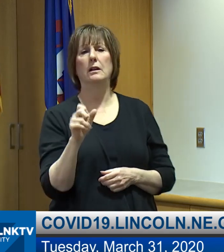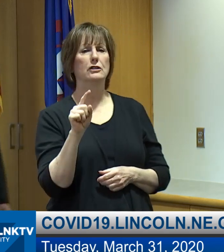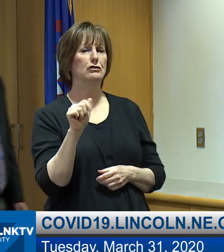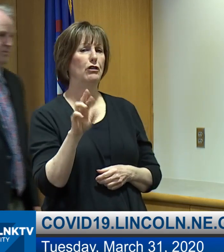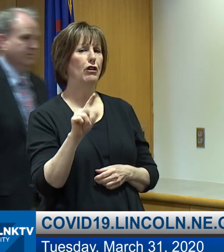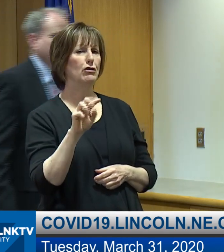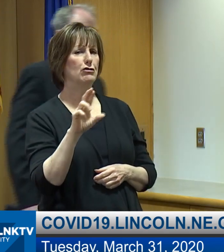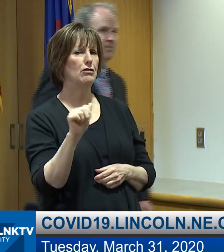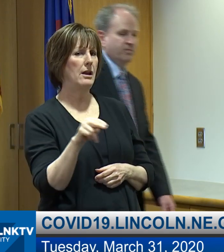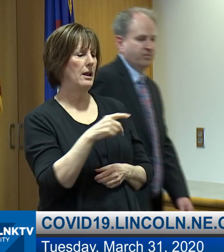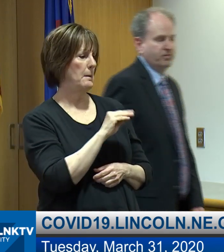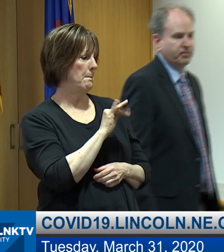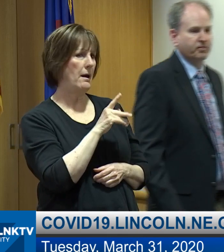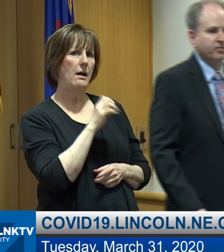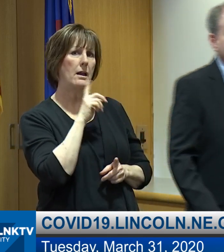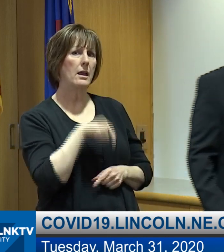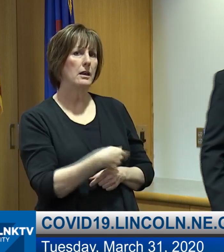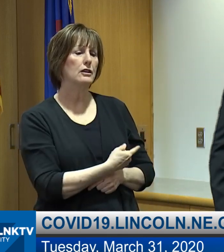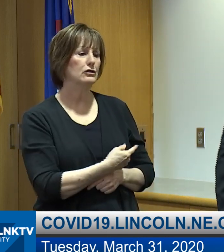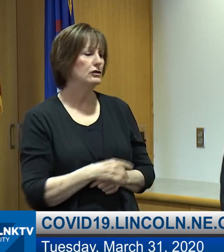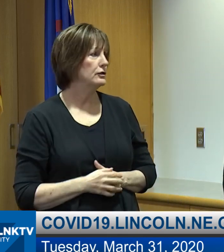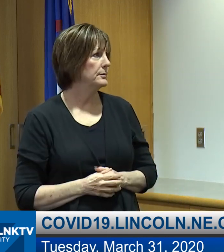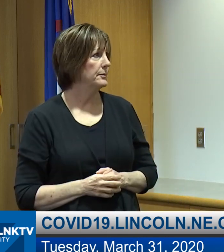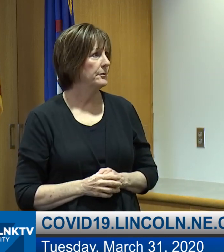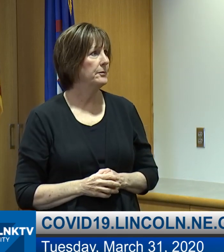Mike answer that. He'll have better information.